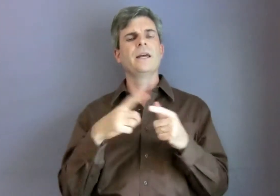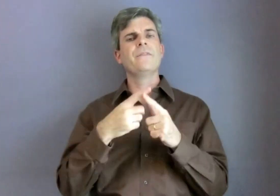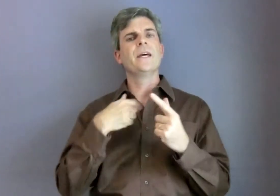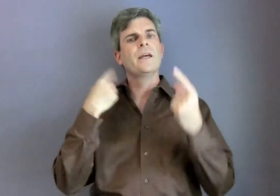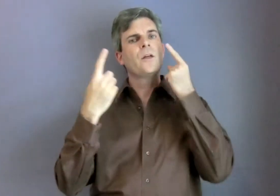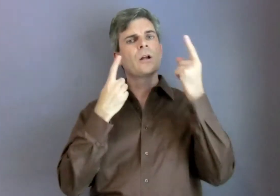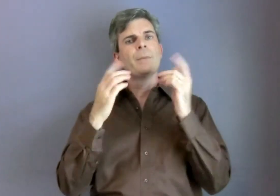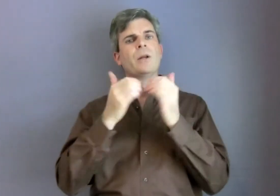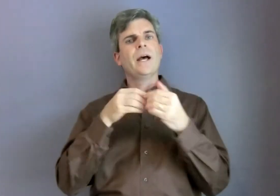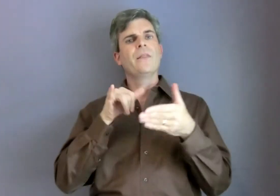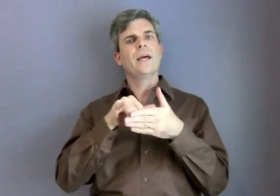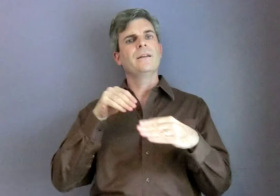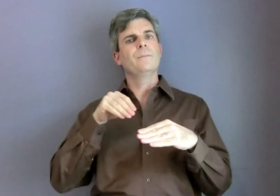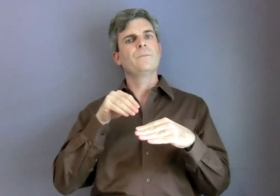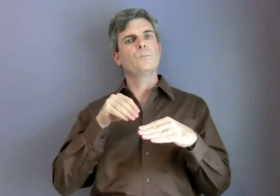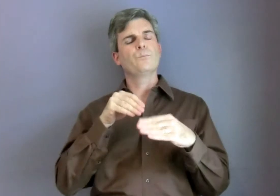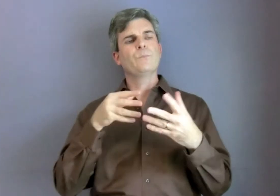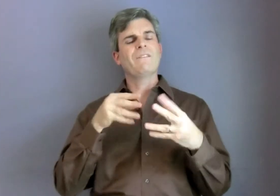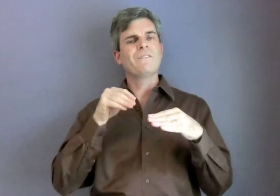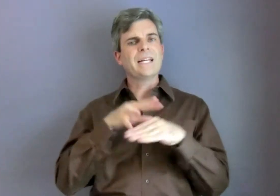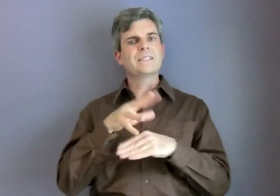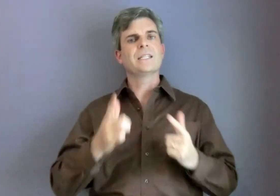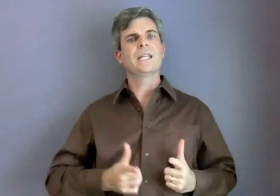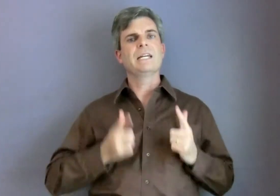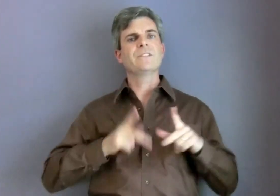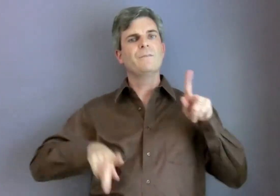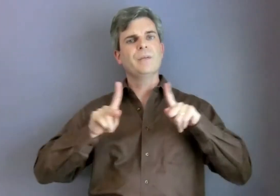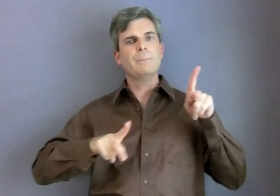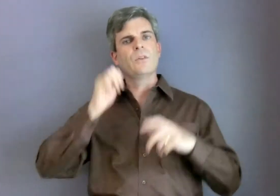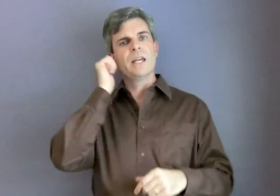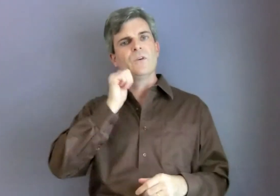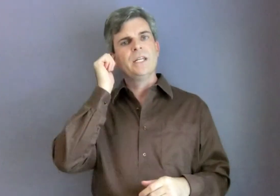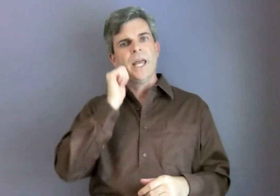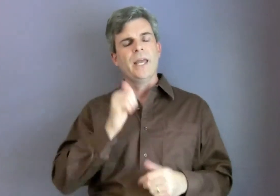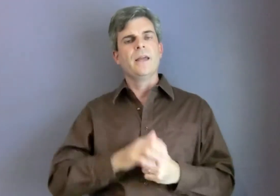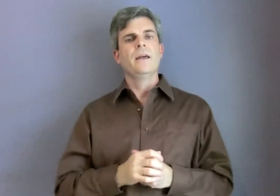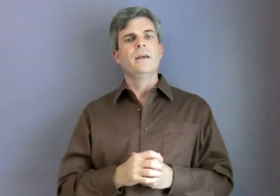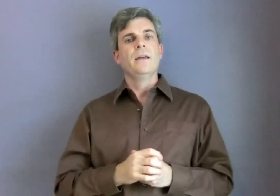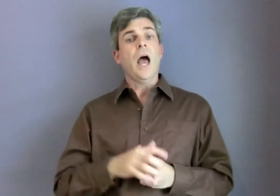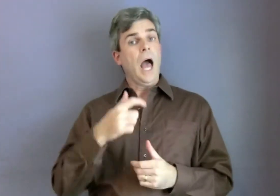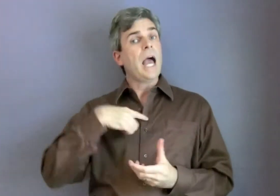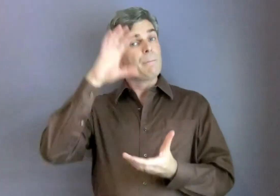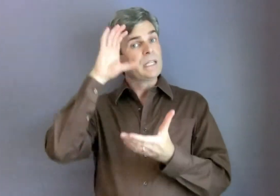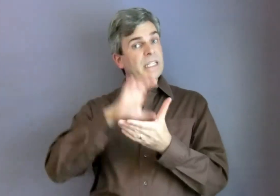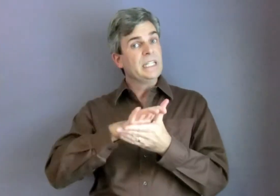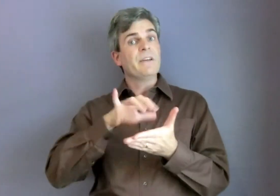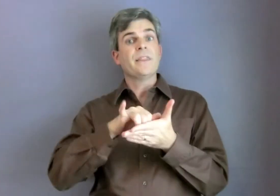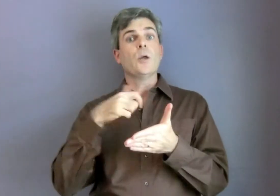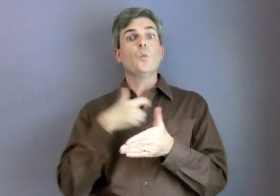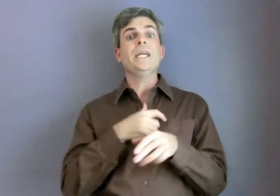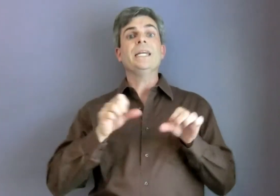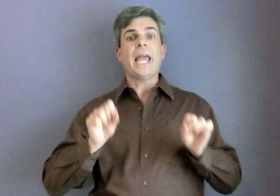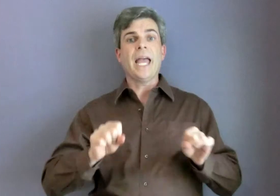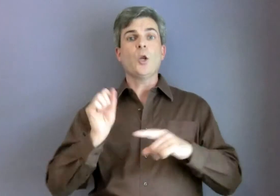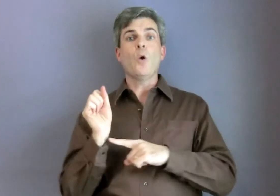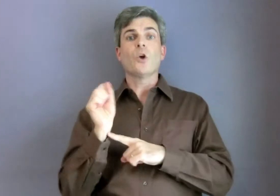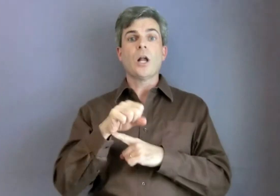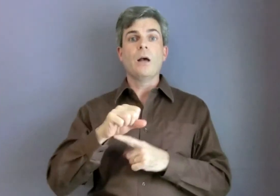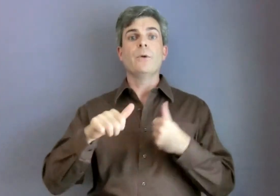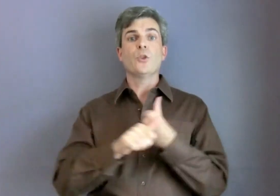day, I discovered what truly remained. I believe that we can overcome the threats to our consciousness, that the human show can stay on